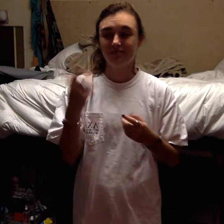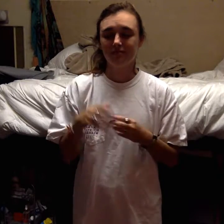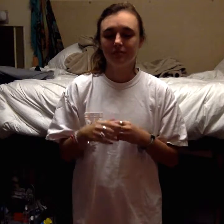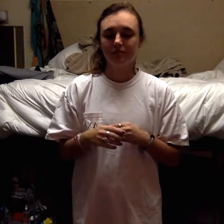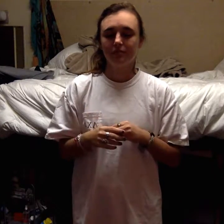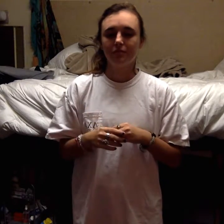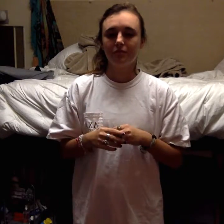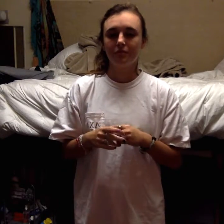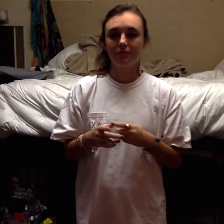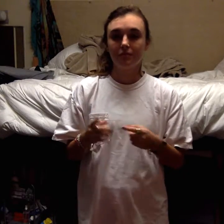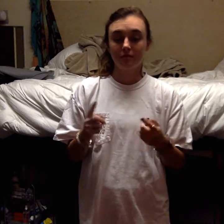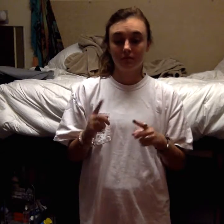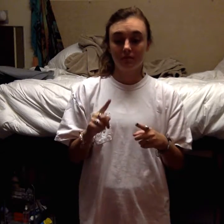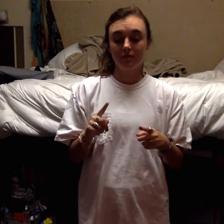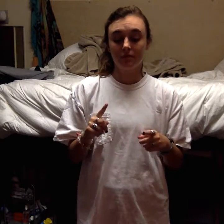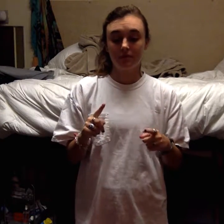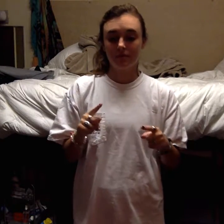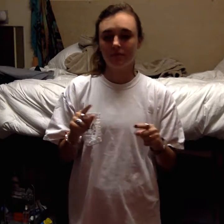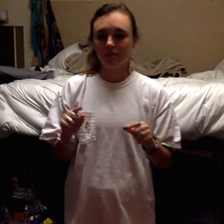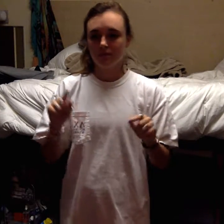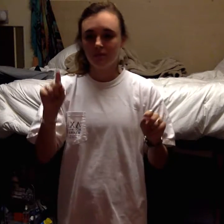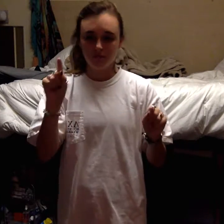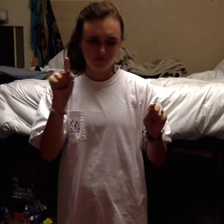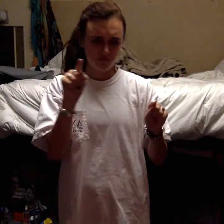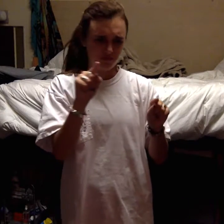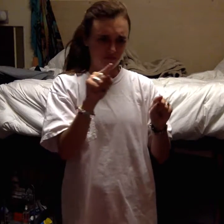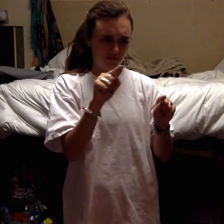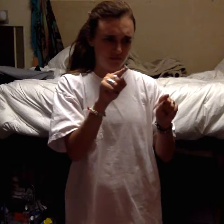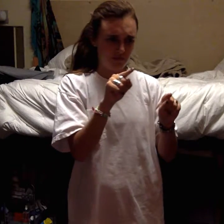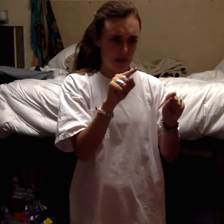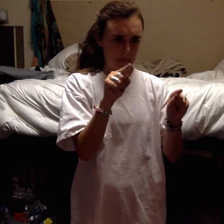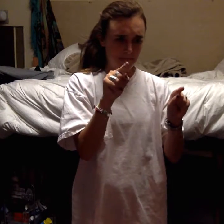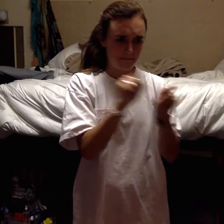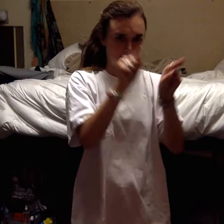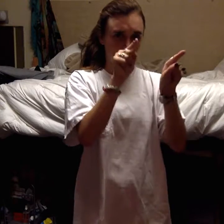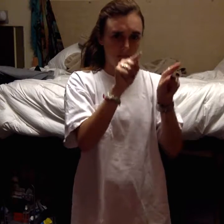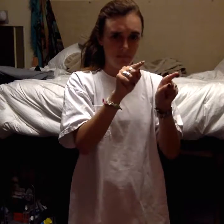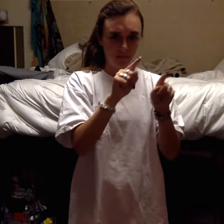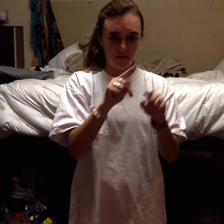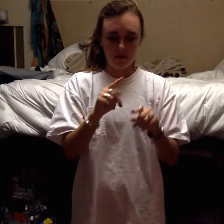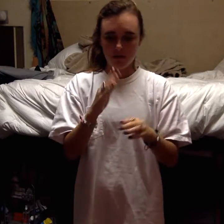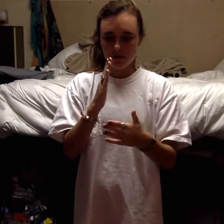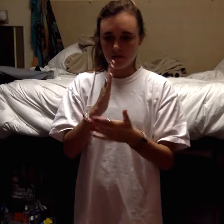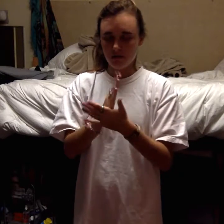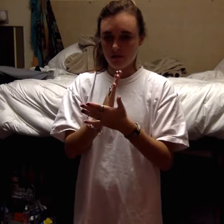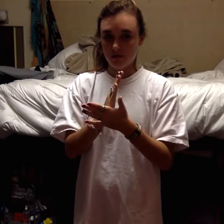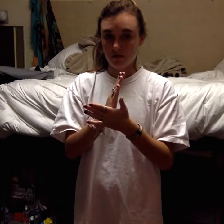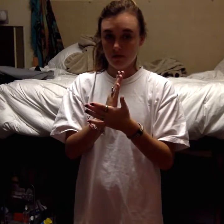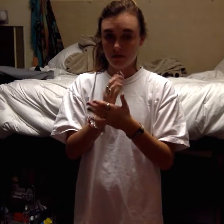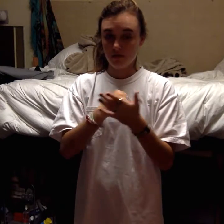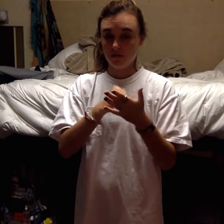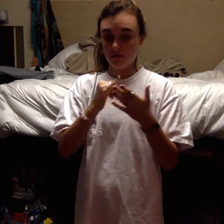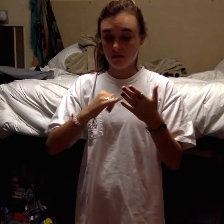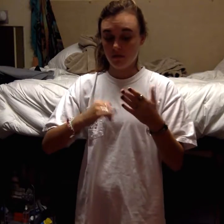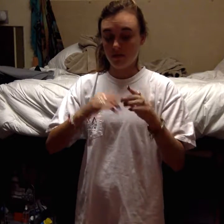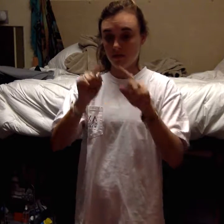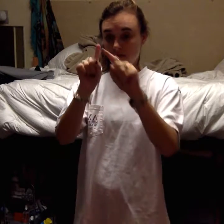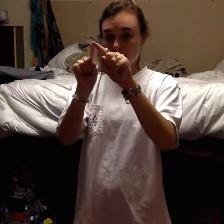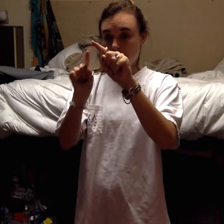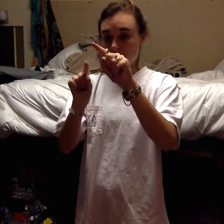bump into another square, you stop drawing where it touches and continue drawing where the line comes out the